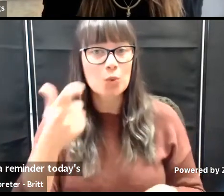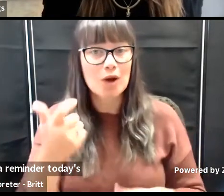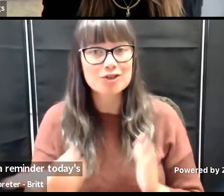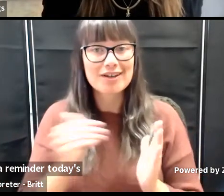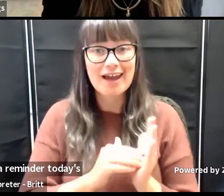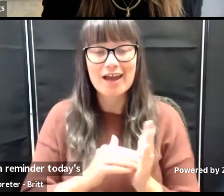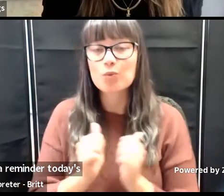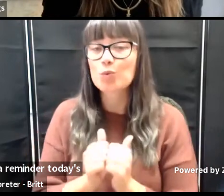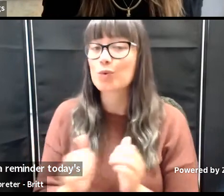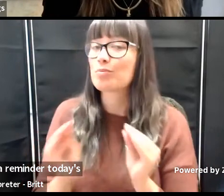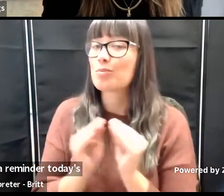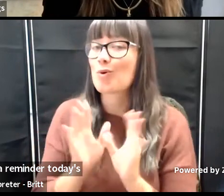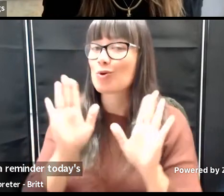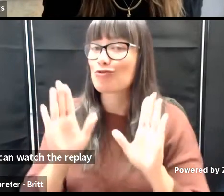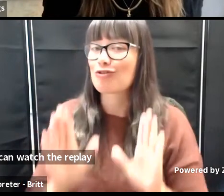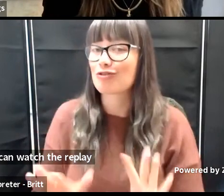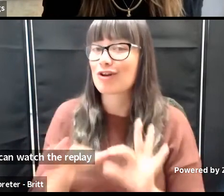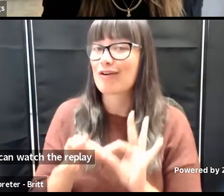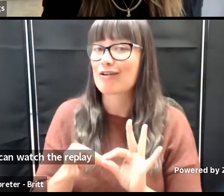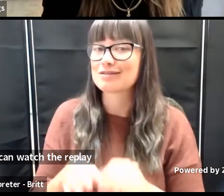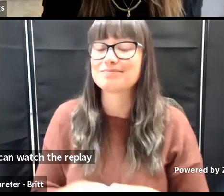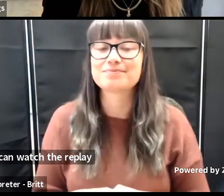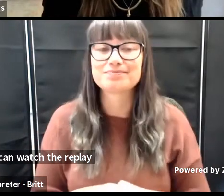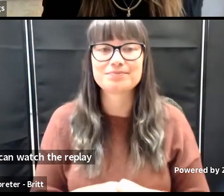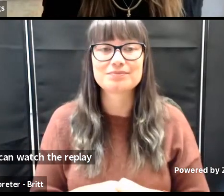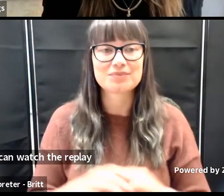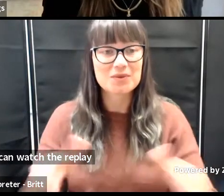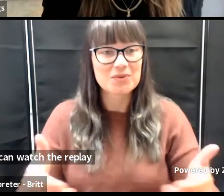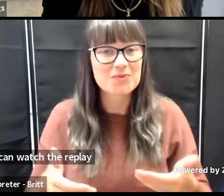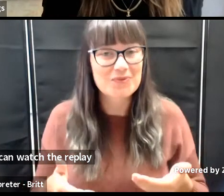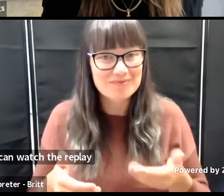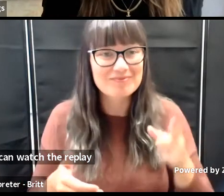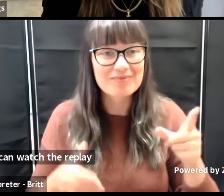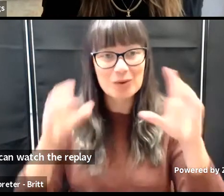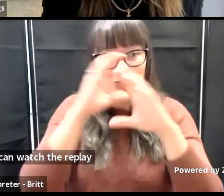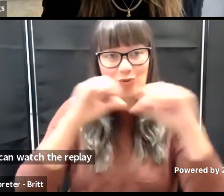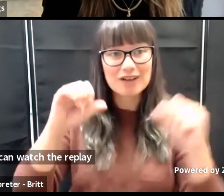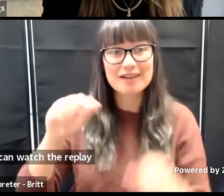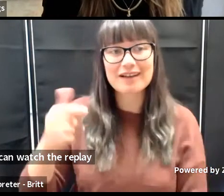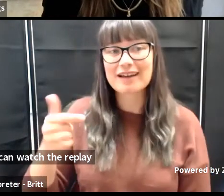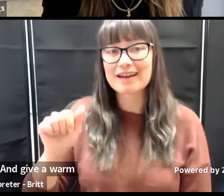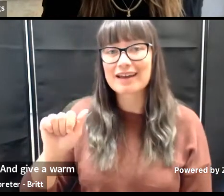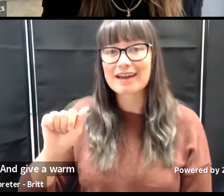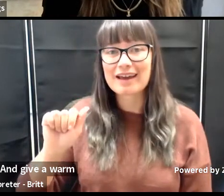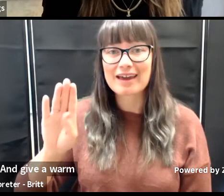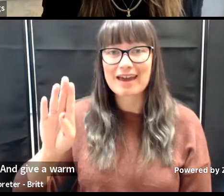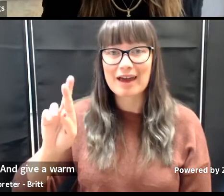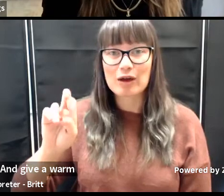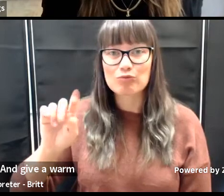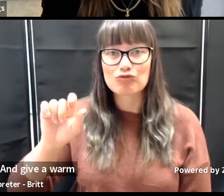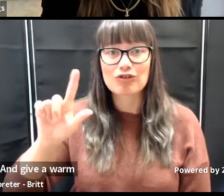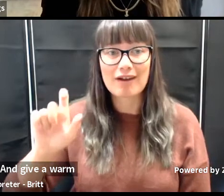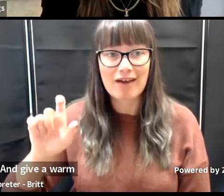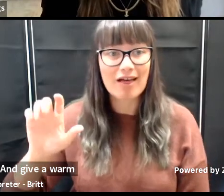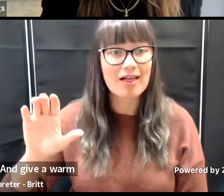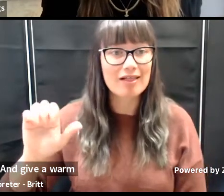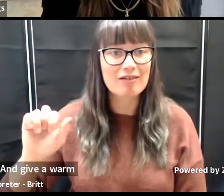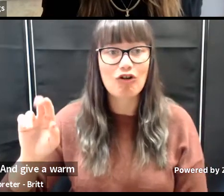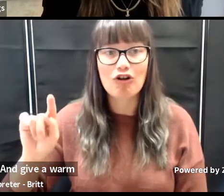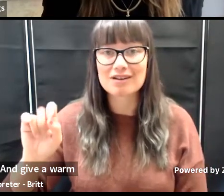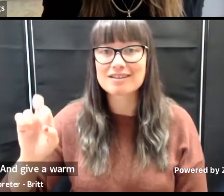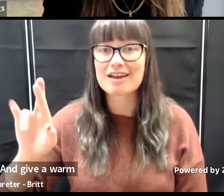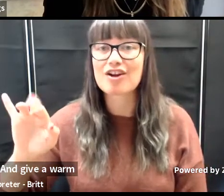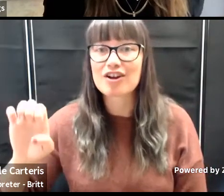content. Now, please give a warm welcome to today's host, SAG-AFTRA President Gabrielle Carteris. Thank you, Shira. Thank you.